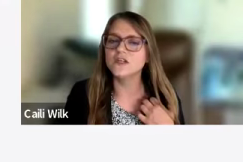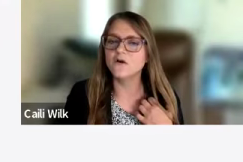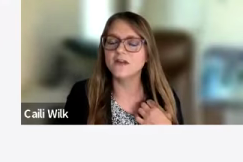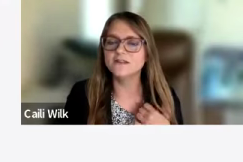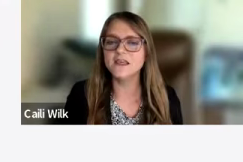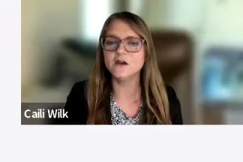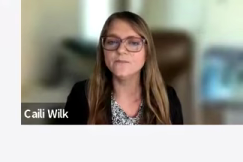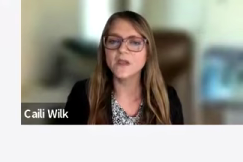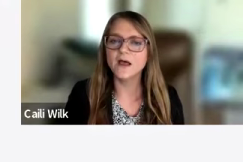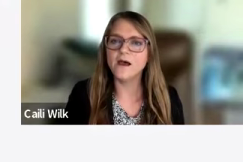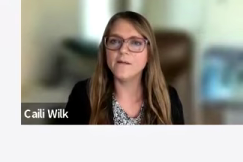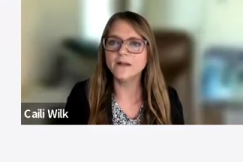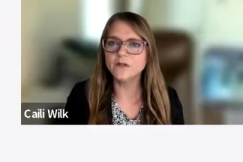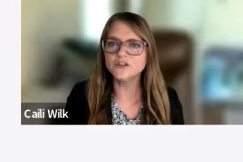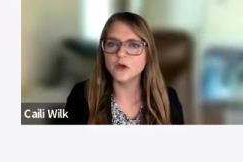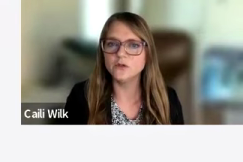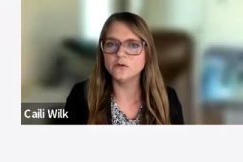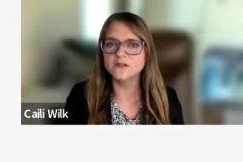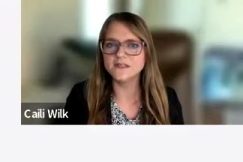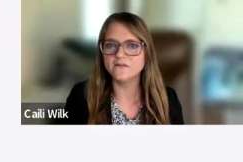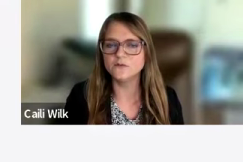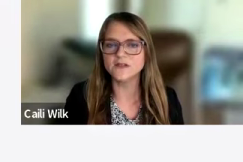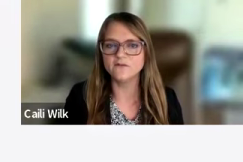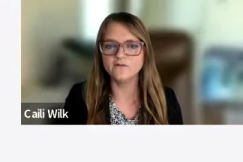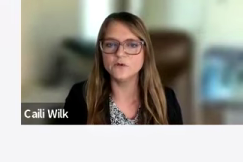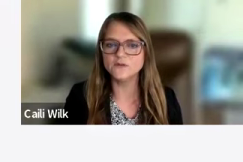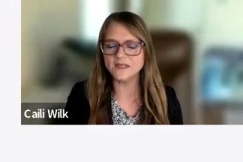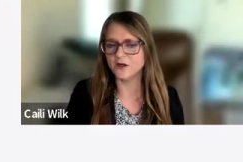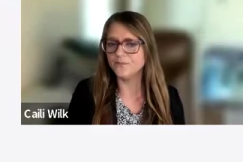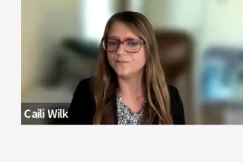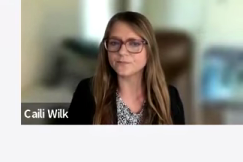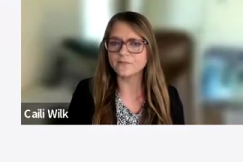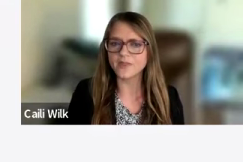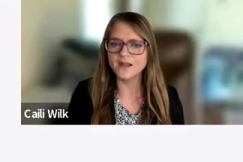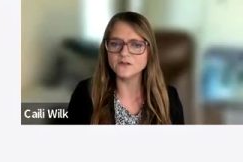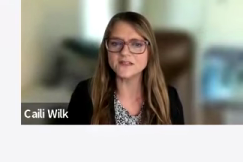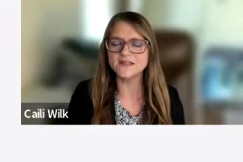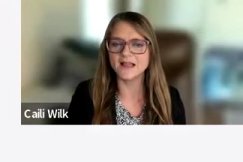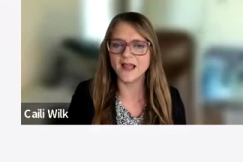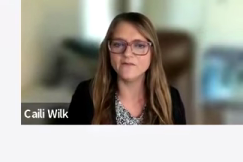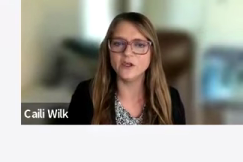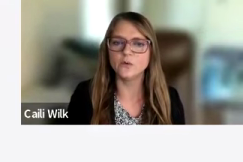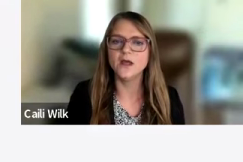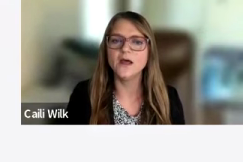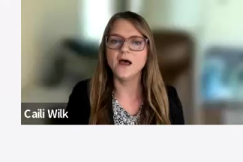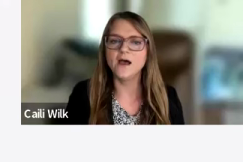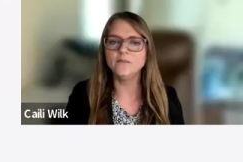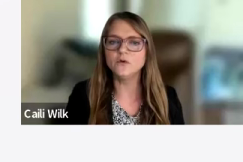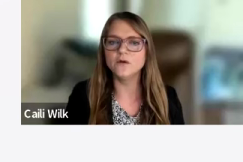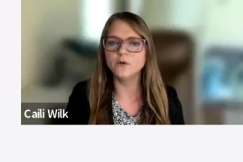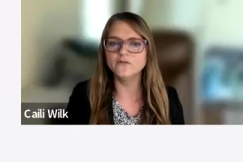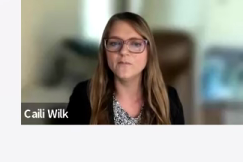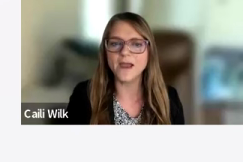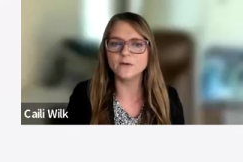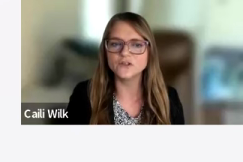home geofence here. And I'm going to show you, you can see a few different views here. Here's a satellite view.